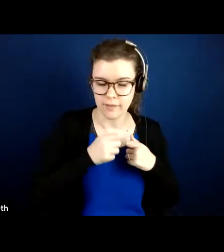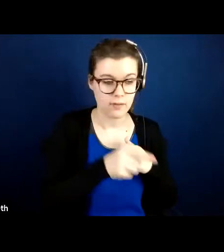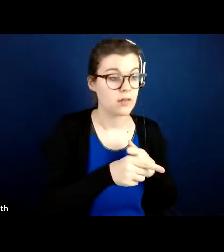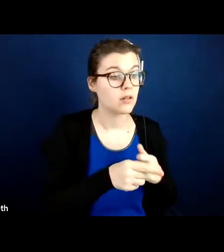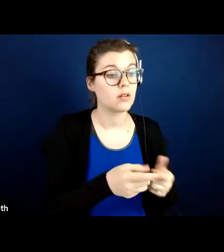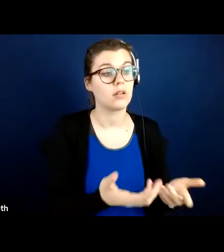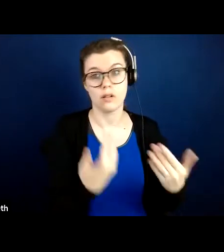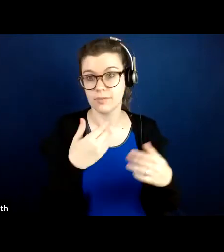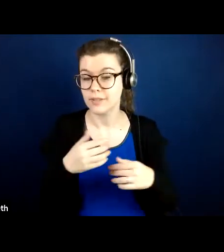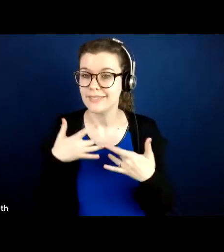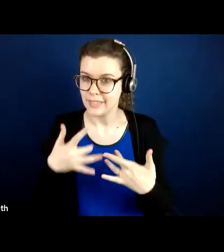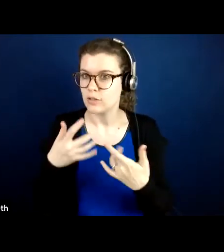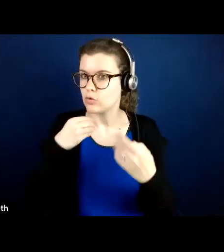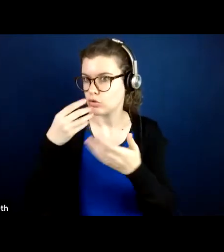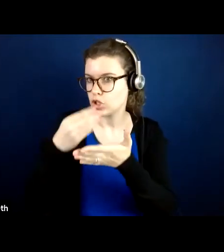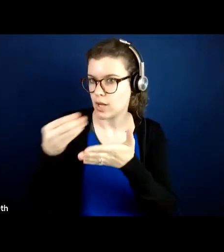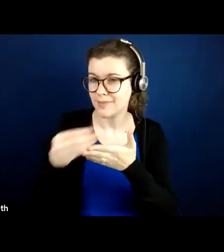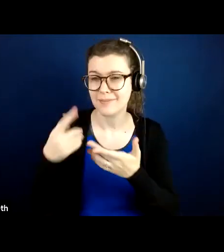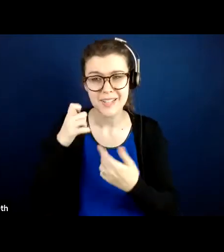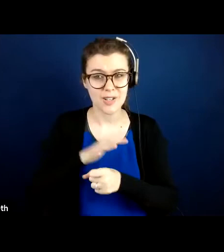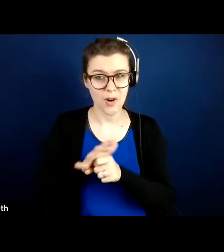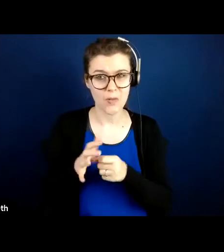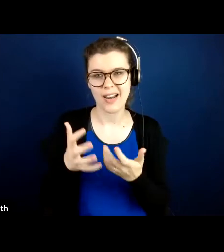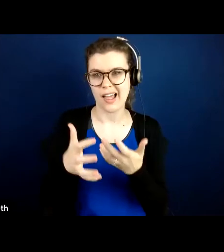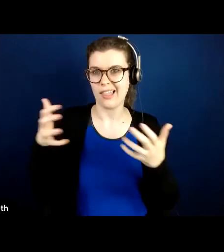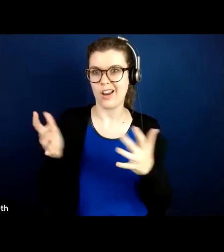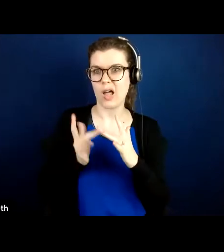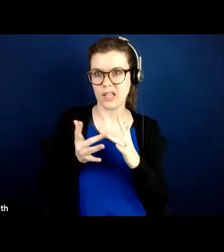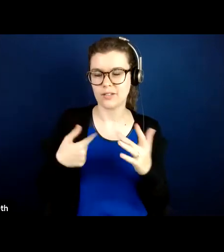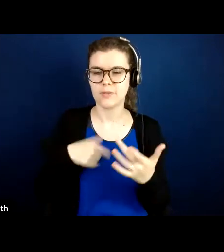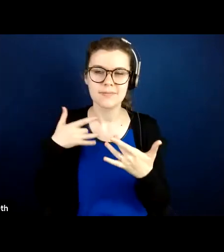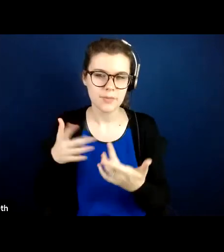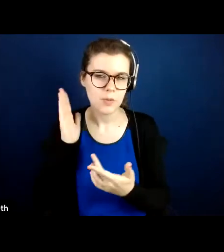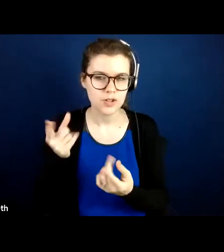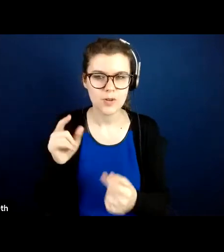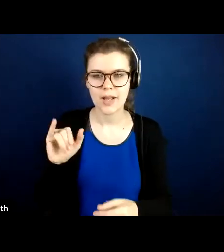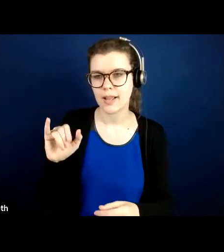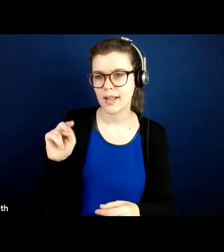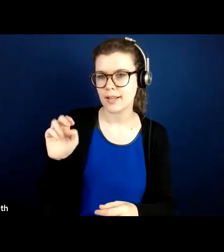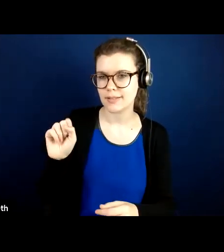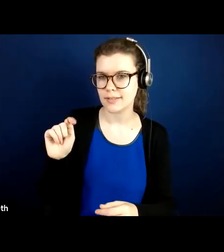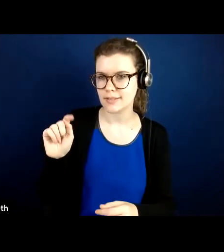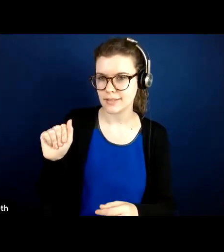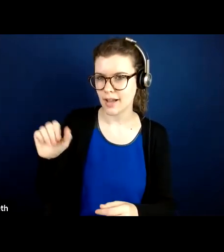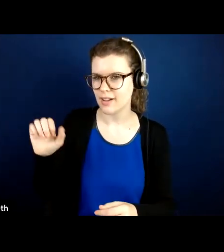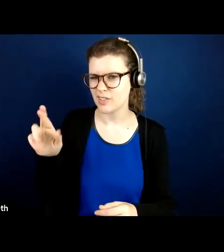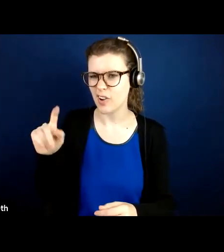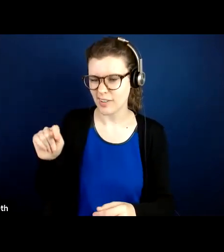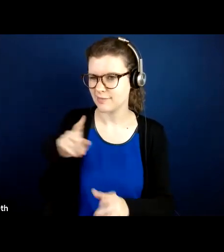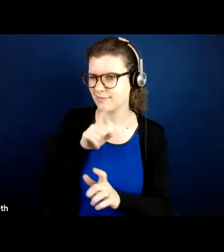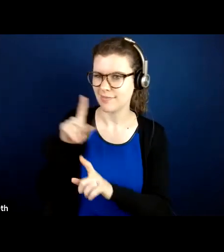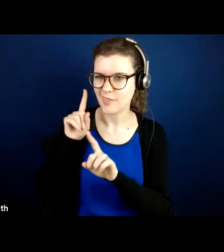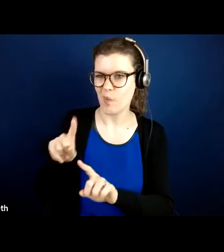shopping. Because of COVID, we're having to do a lot of this remotely, so we'll usually do an Instacart delivery. So getting their